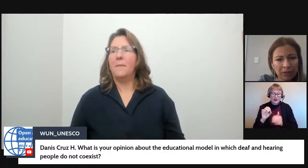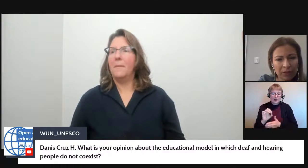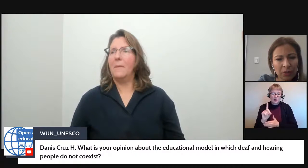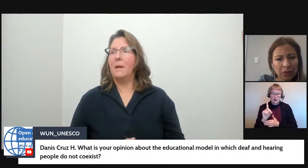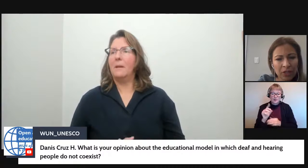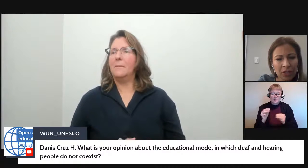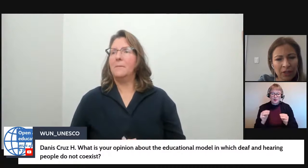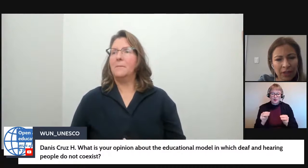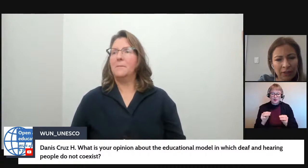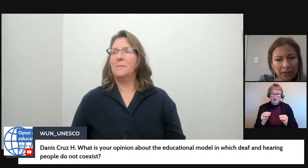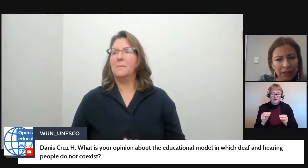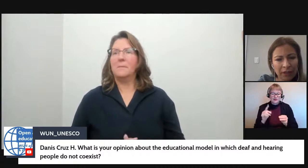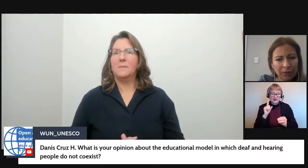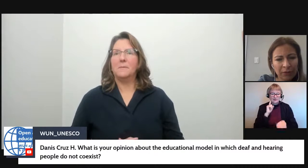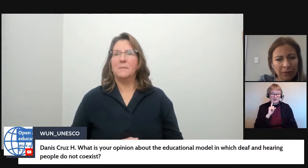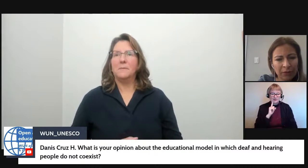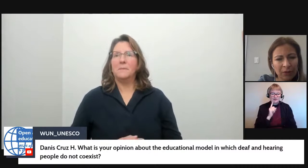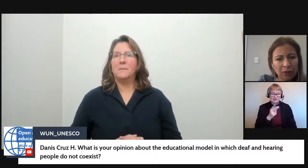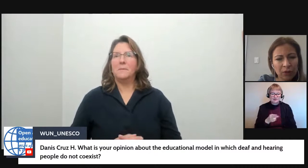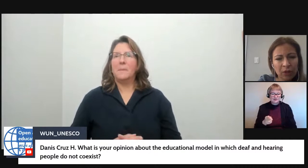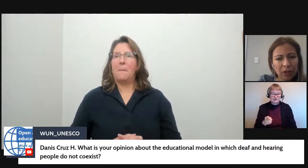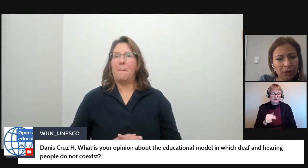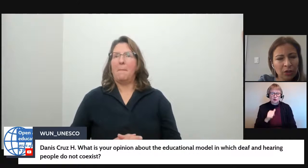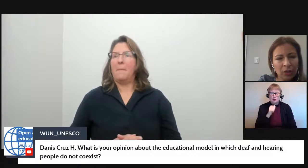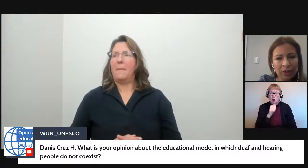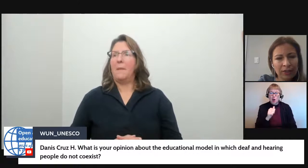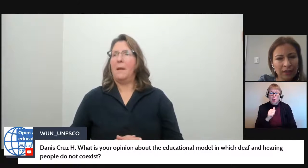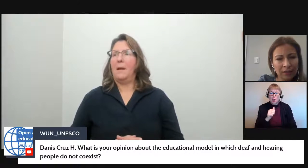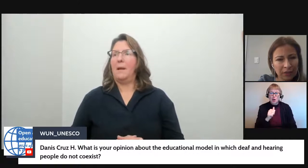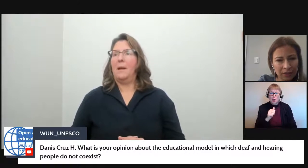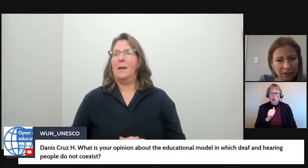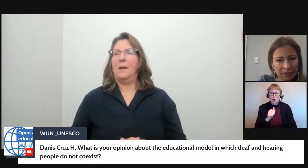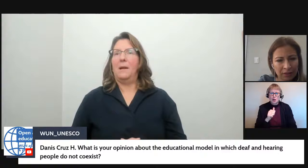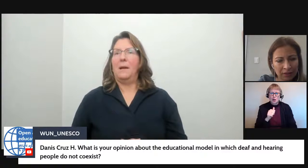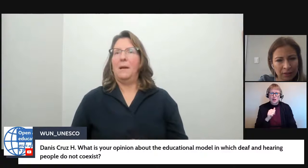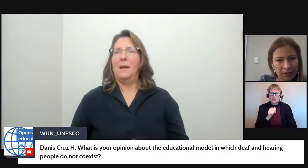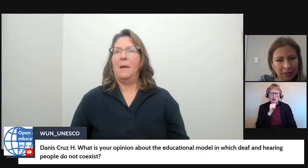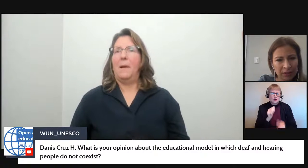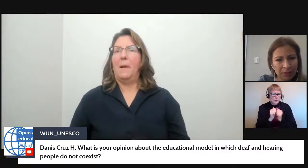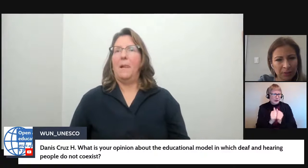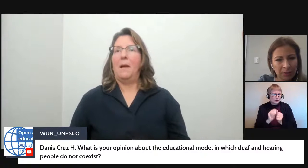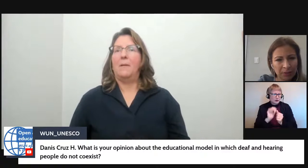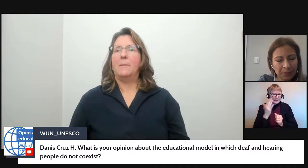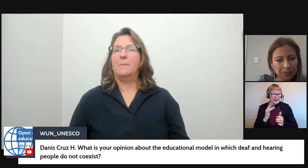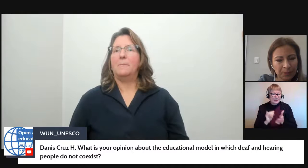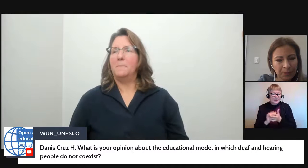educational model in which deaf and hearing people do not coexist?